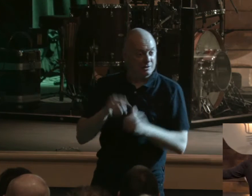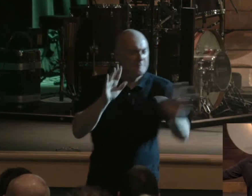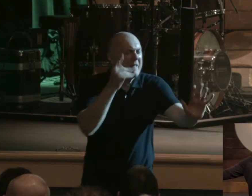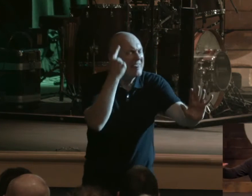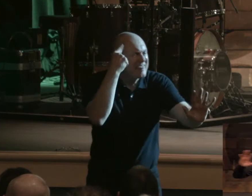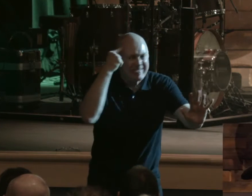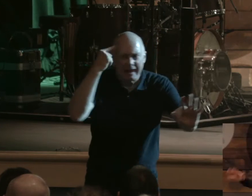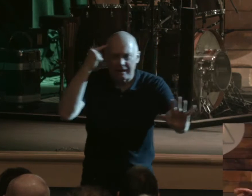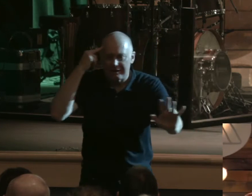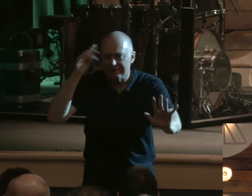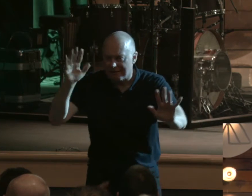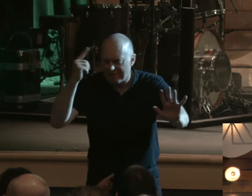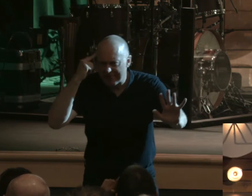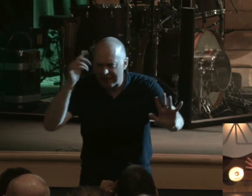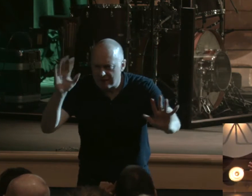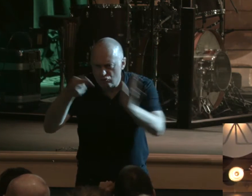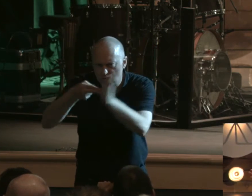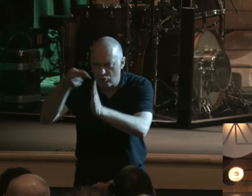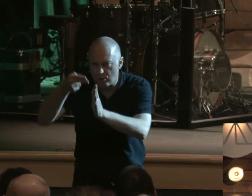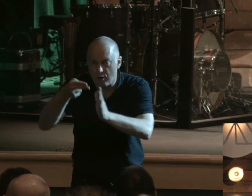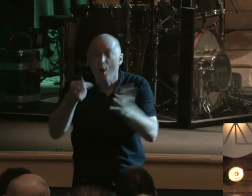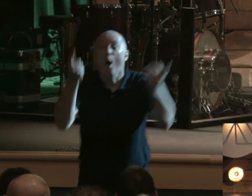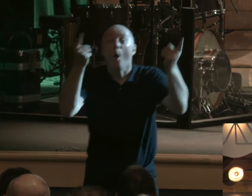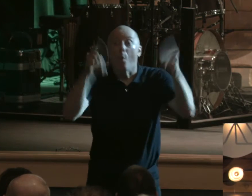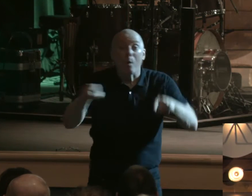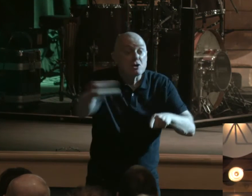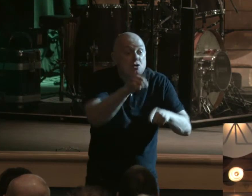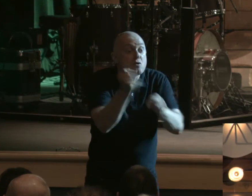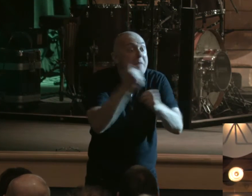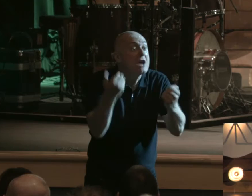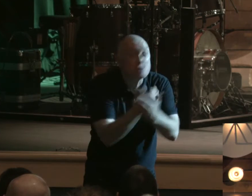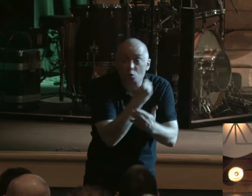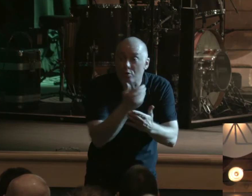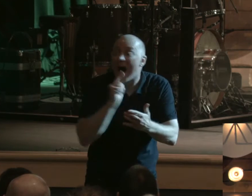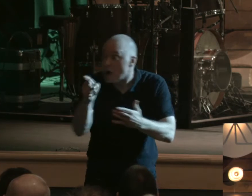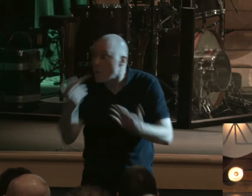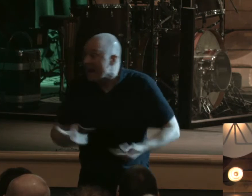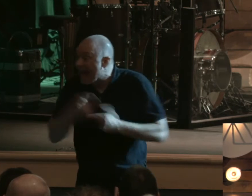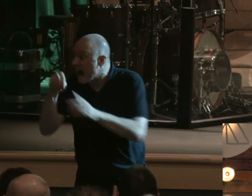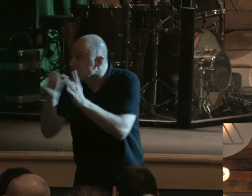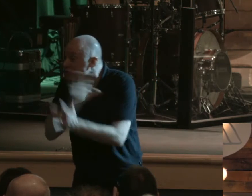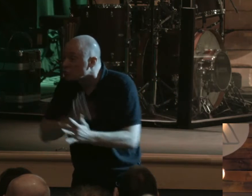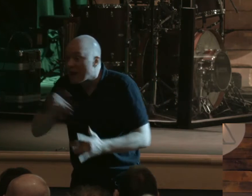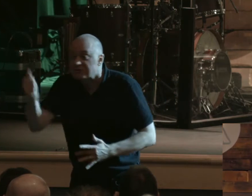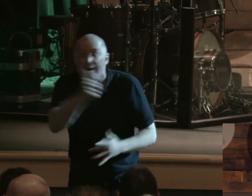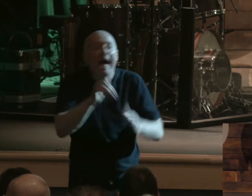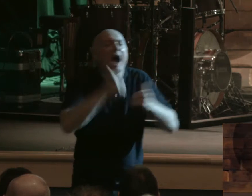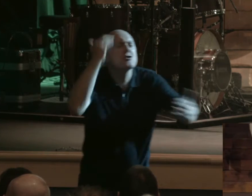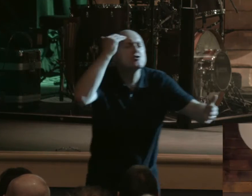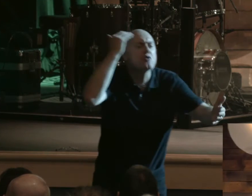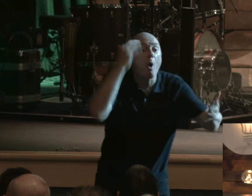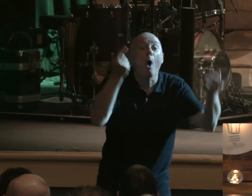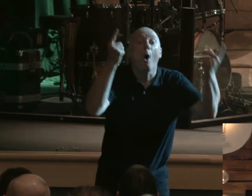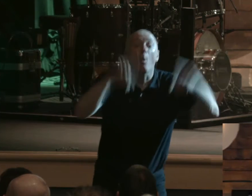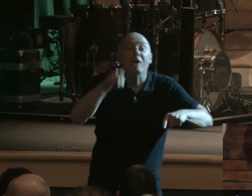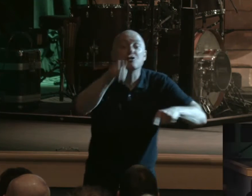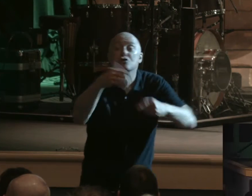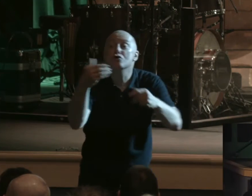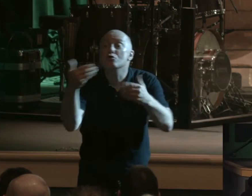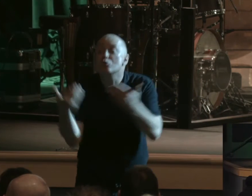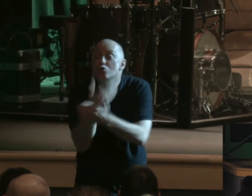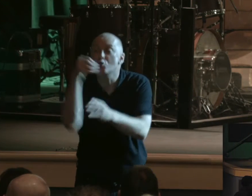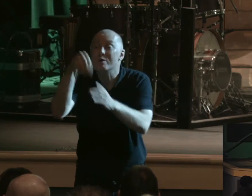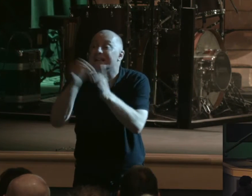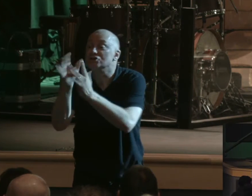think of the theology. It's awesome. When we are made new, are you made new? Are you alive in Jesus Christ? How do you know? When we are made new